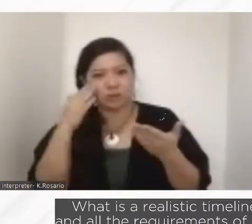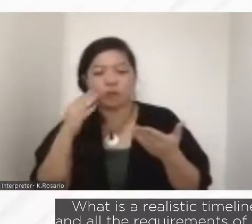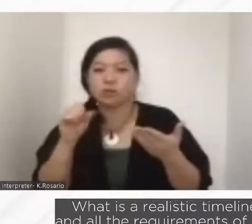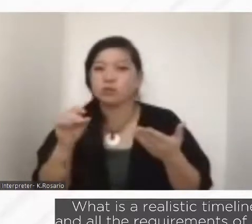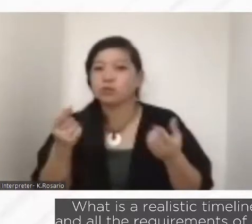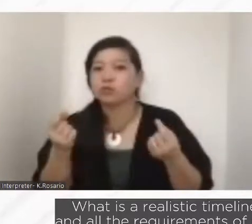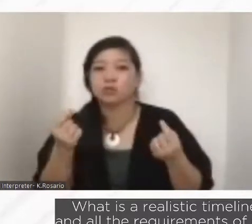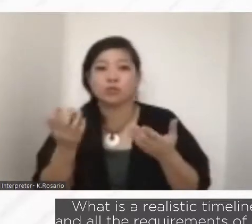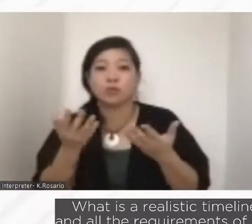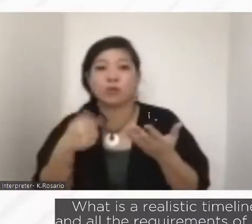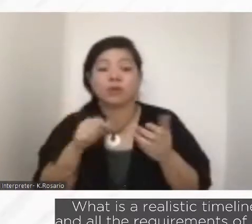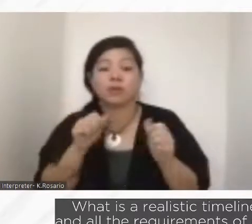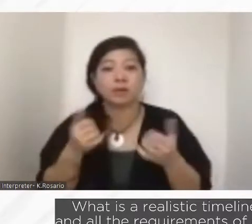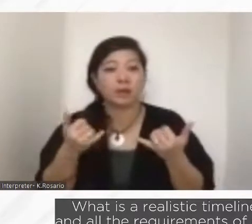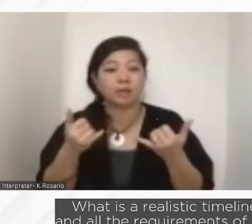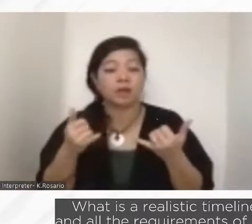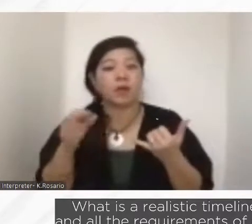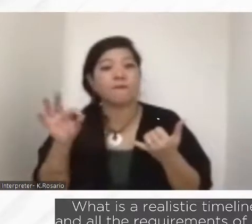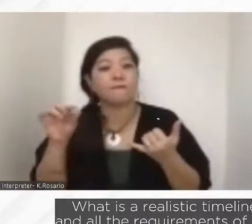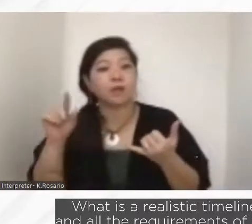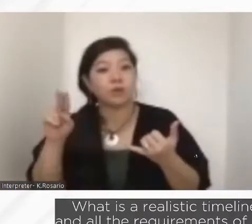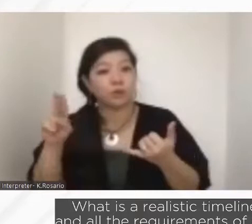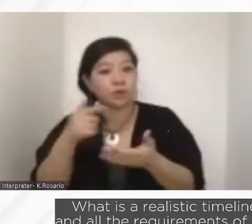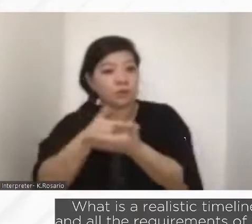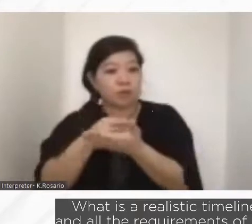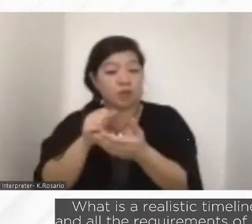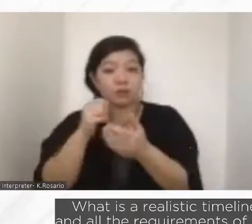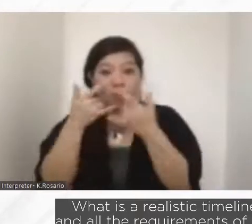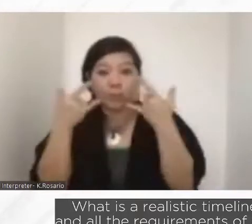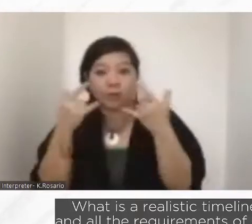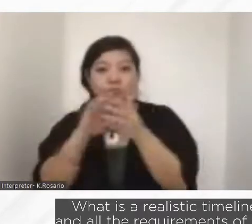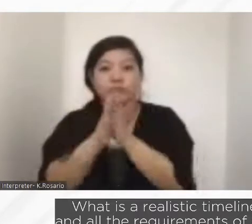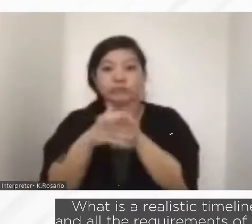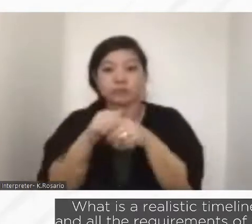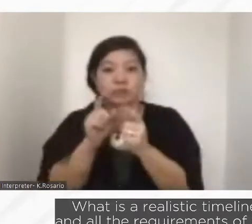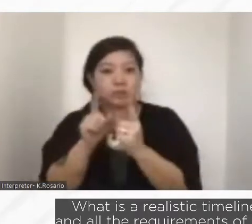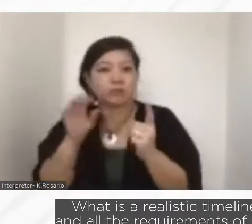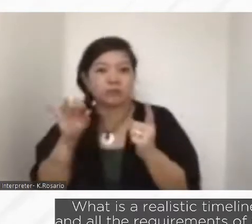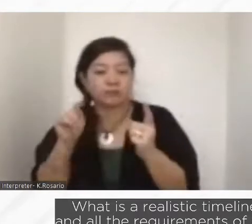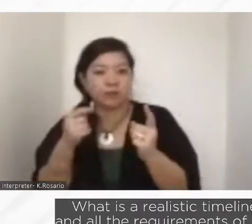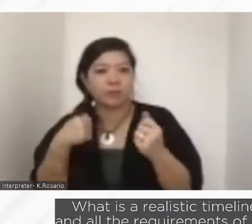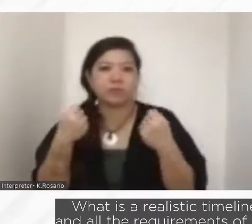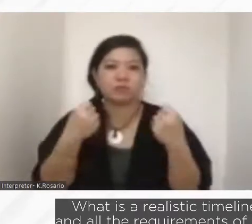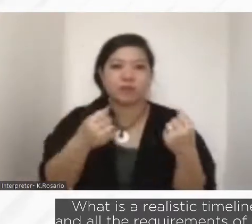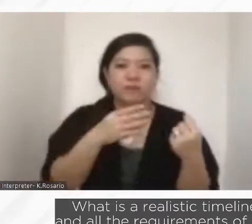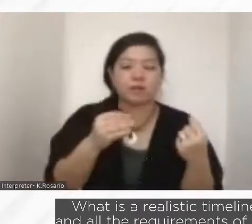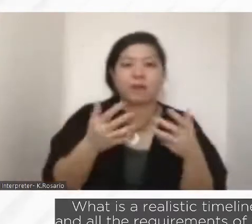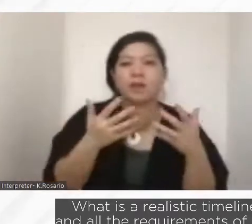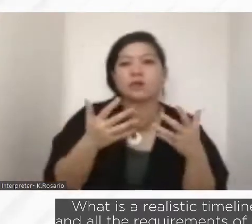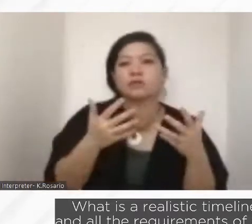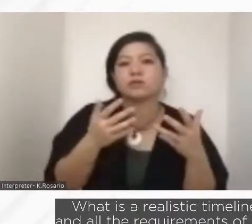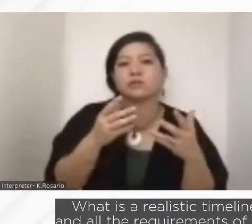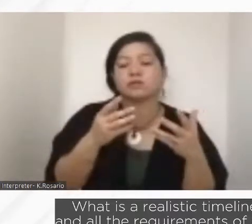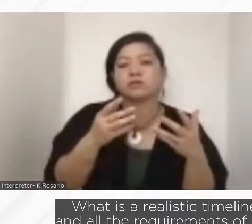right now. Get your flu shot, wear a mask, wash your hands, and watch your distance. We can drive down transmission in a matter of weeks. We'll